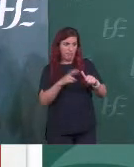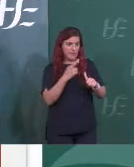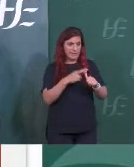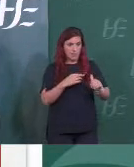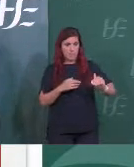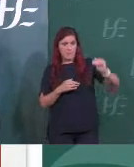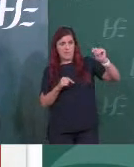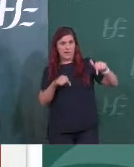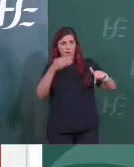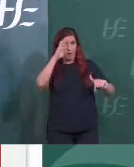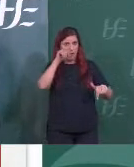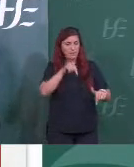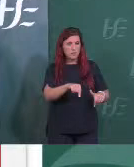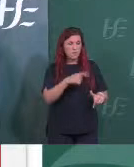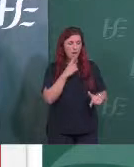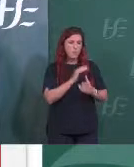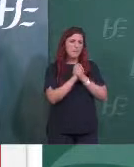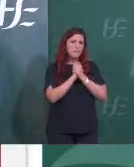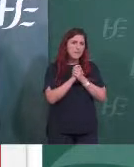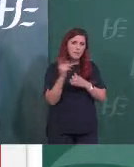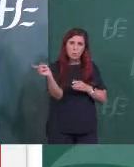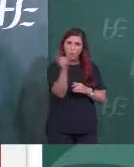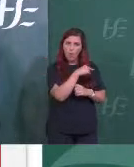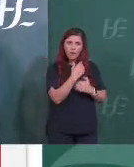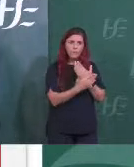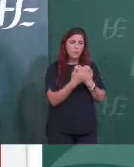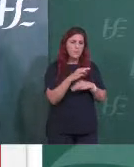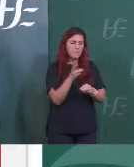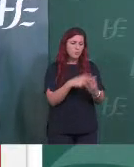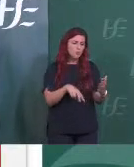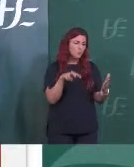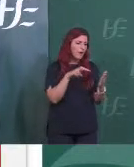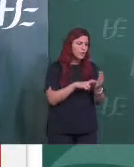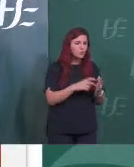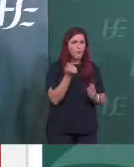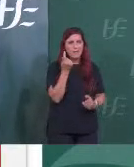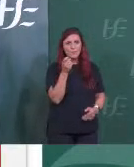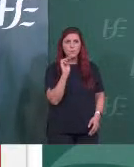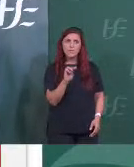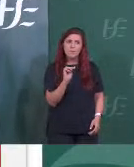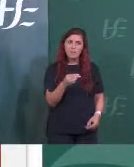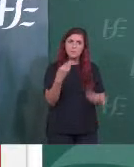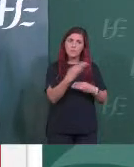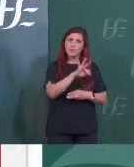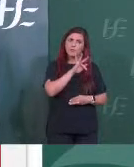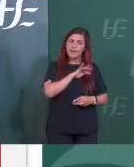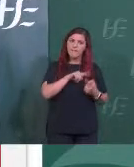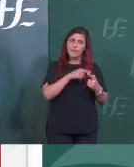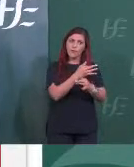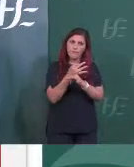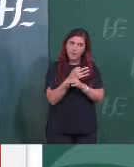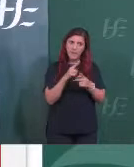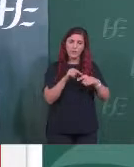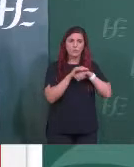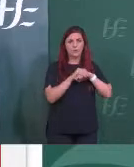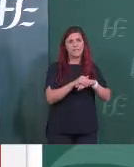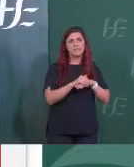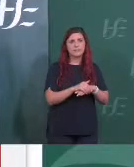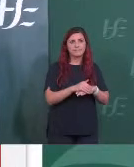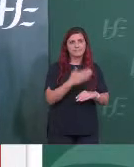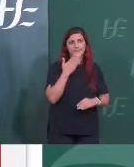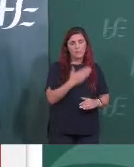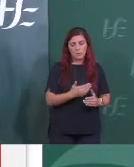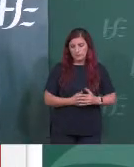younger people to register and receive a vaccine as soon as possible to protect themselves and their family and their friends. Thank